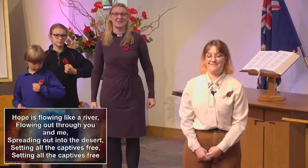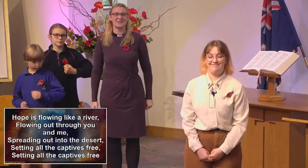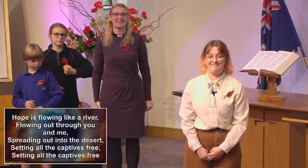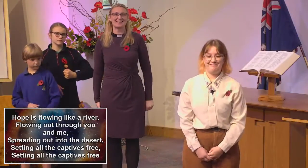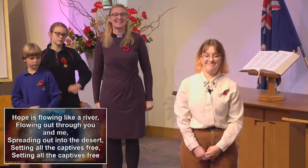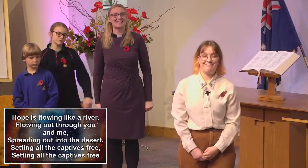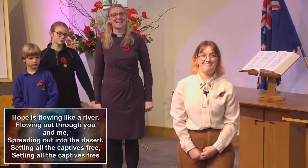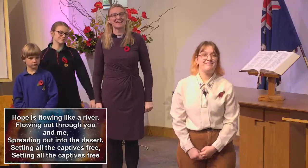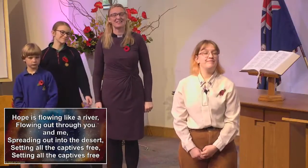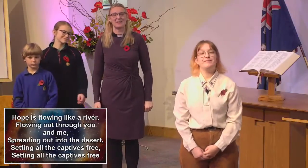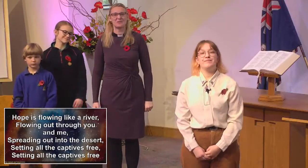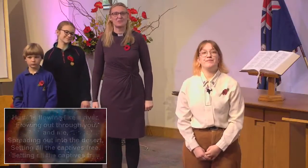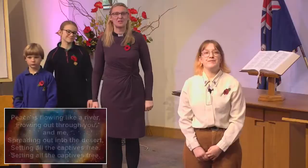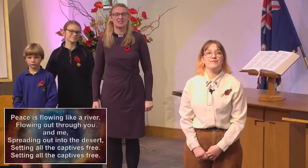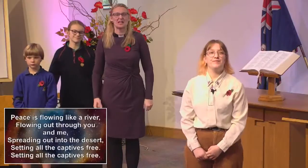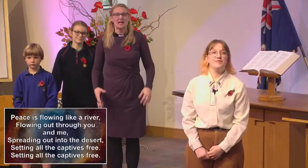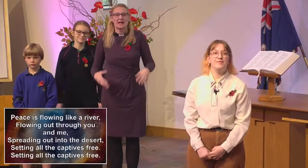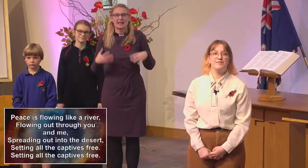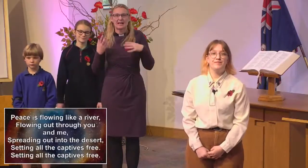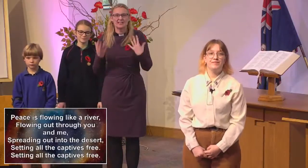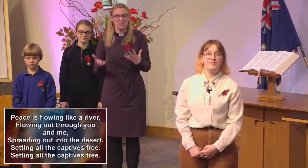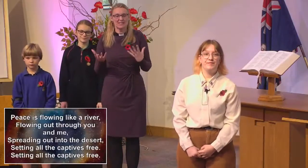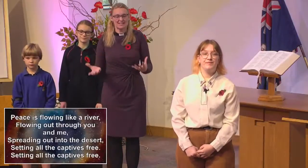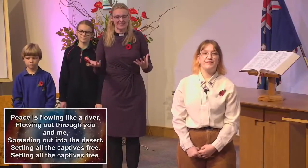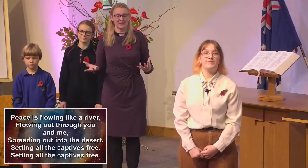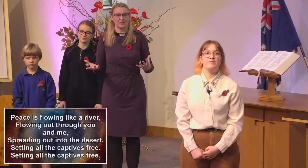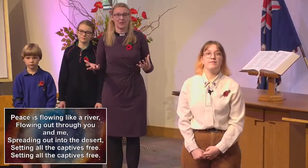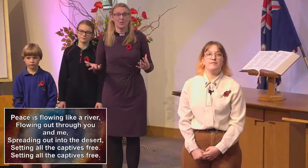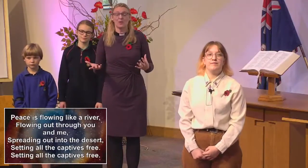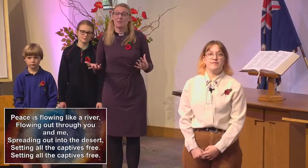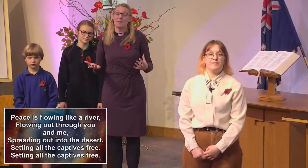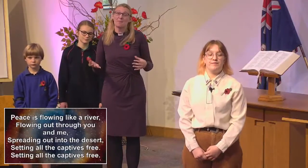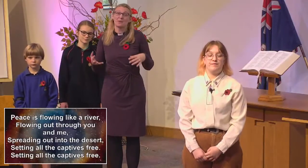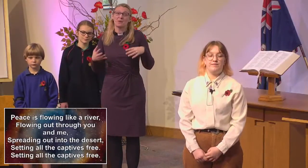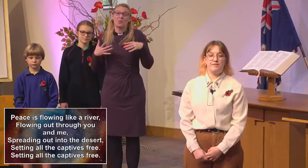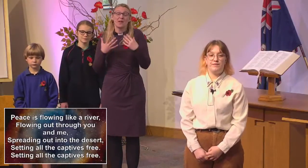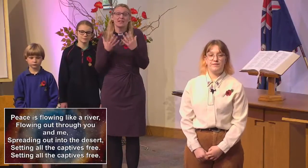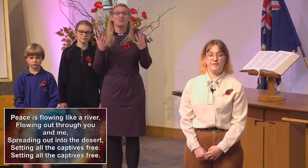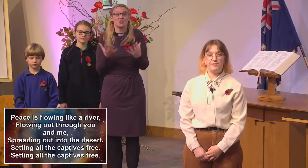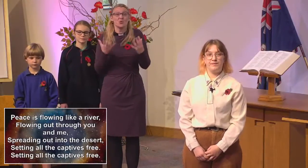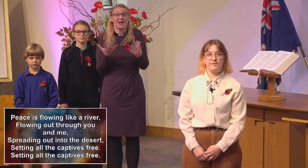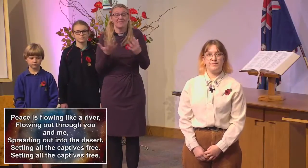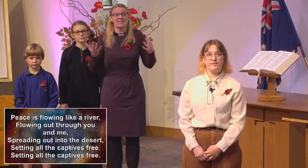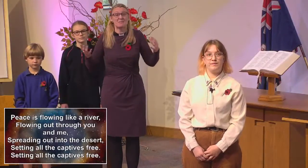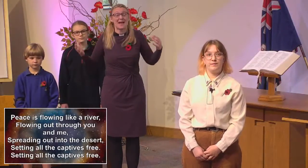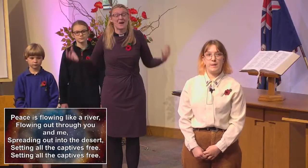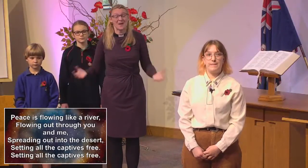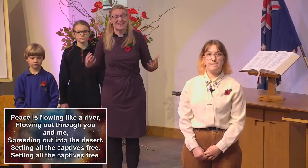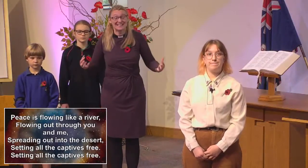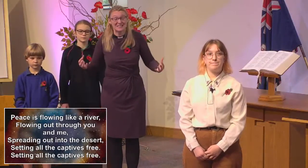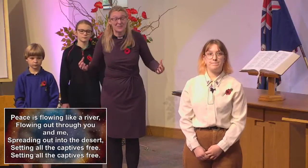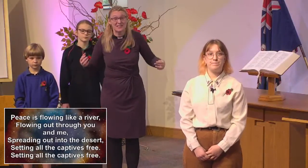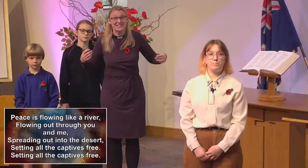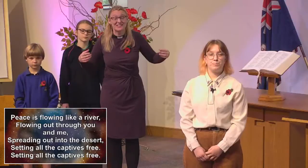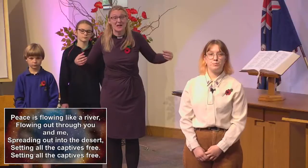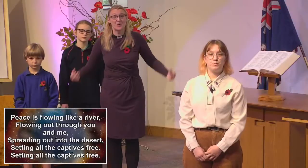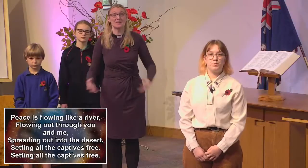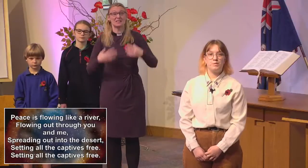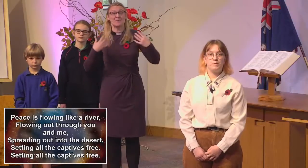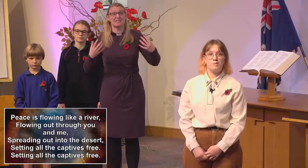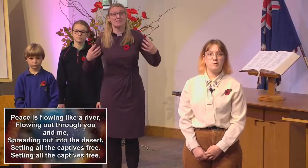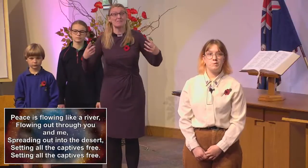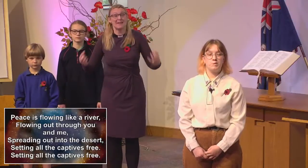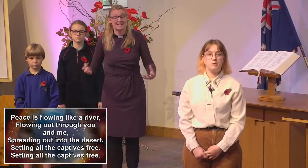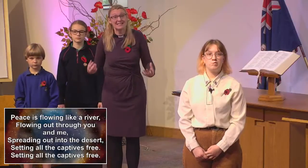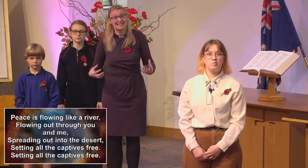There we are. So let's sing those words. And as we sing them, we remember that we do have this power in us, which is the